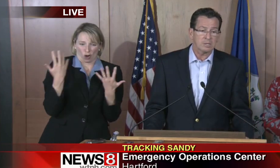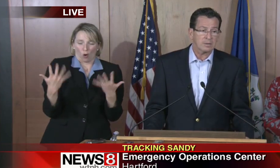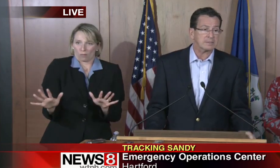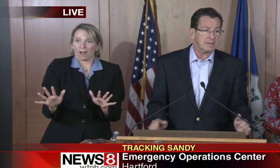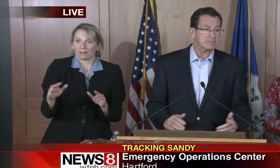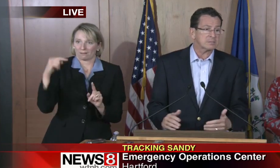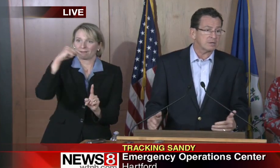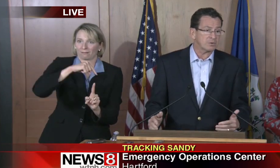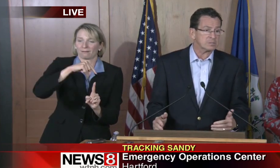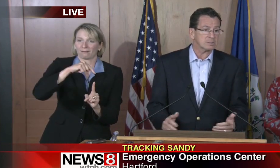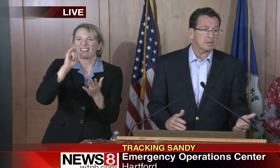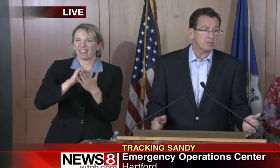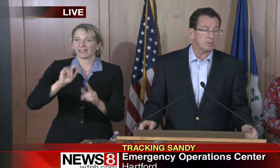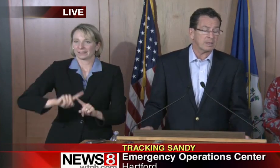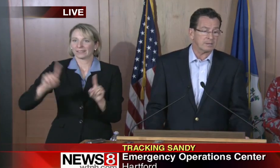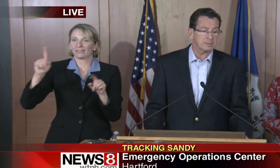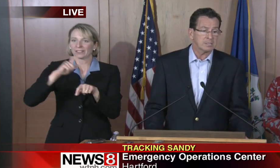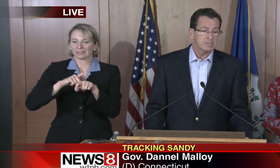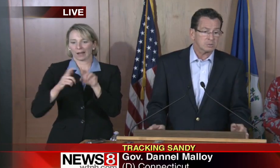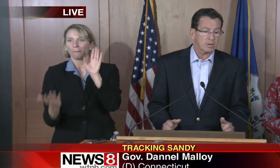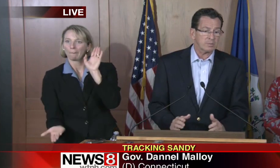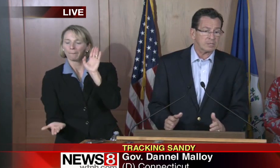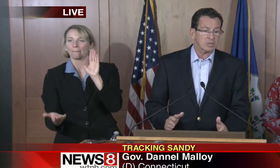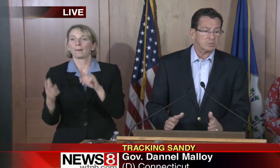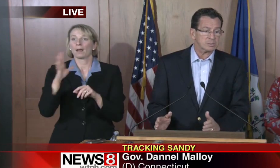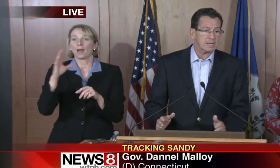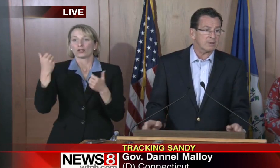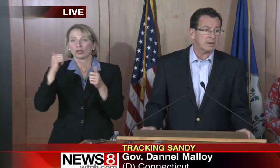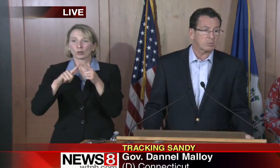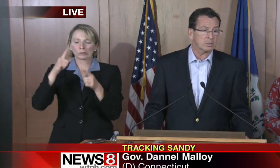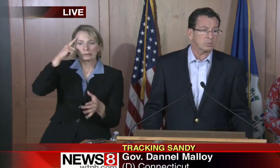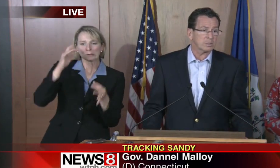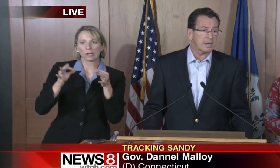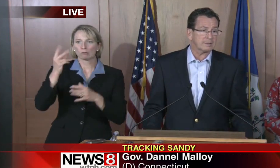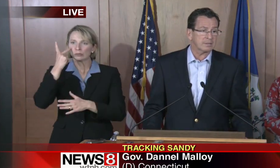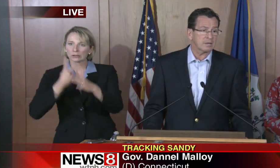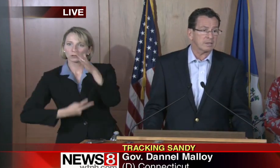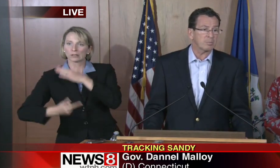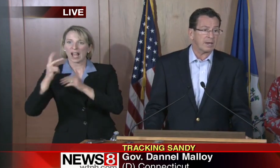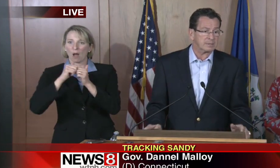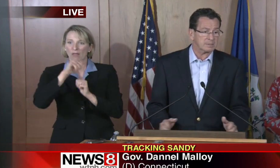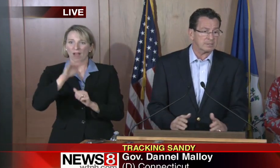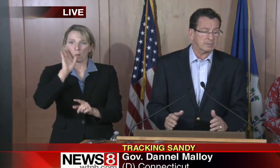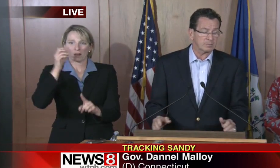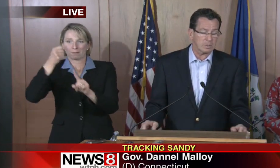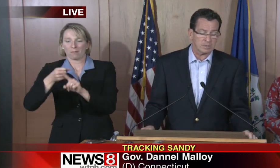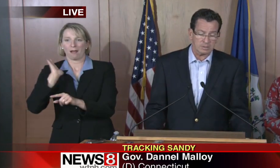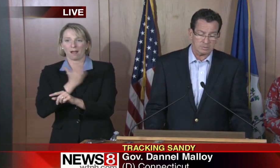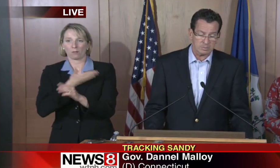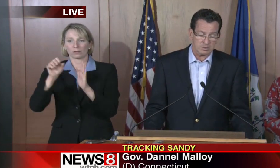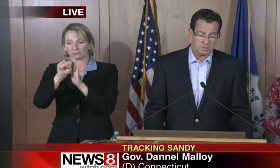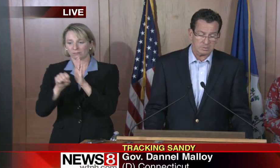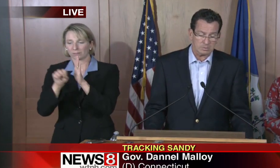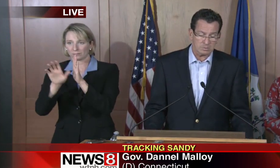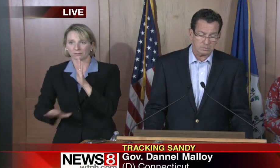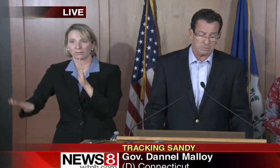hour. That's the difference. And trying to make judgments on how that will or will not impact